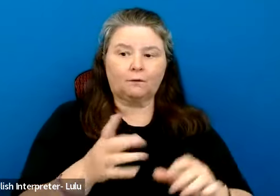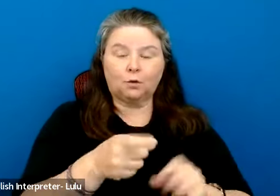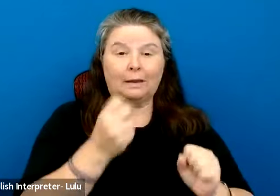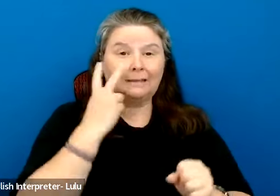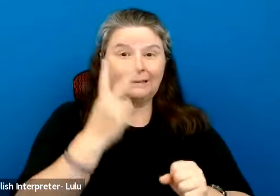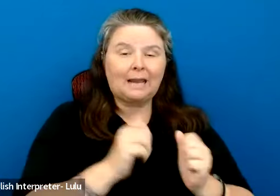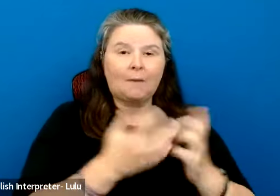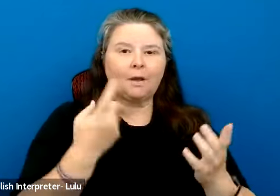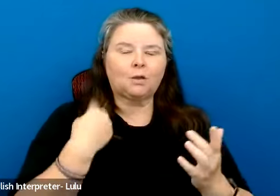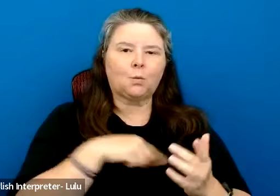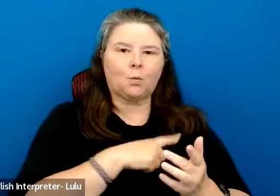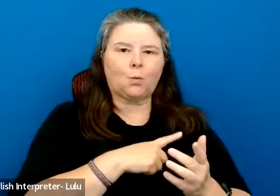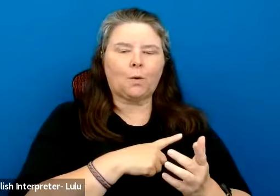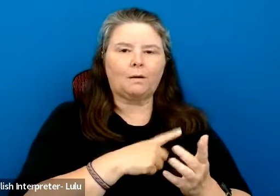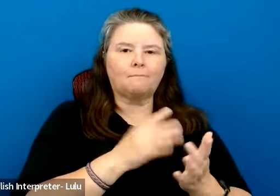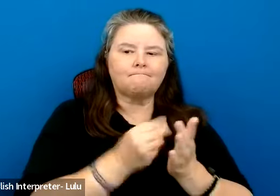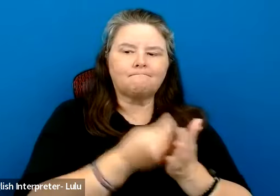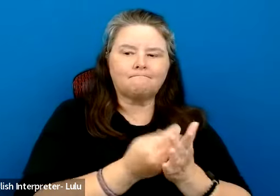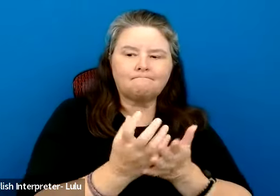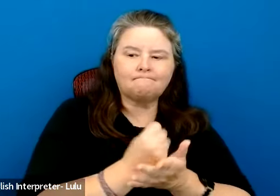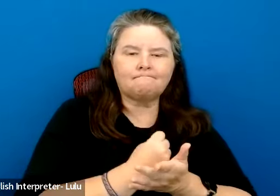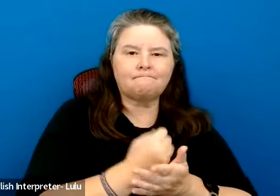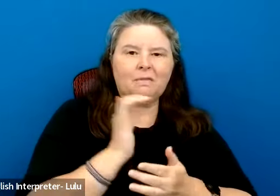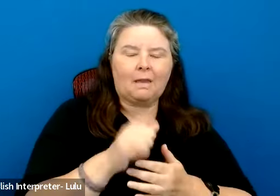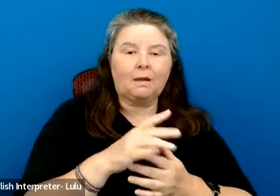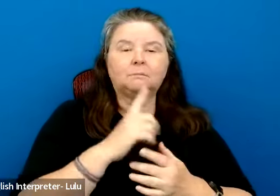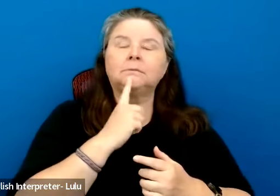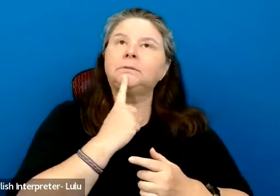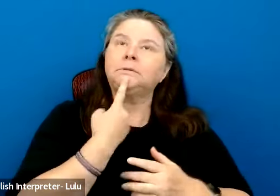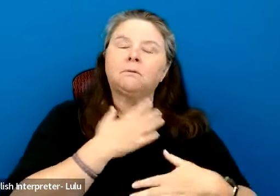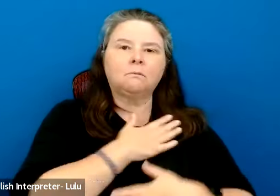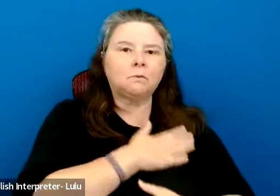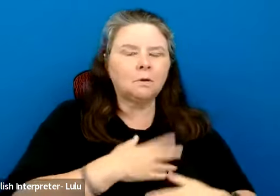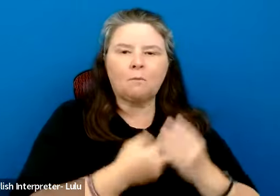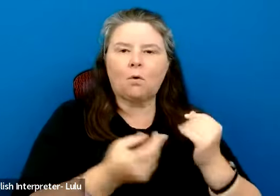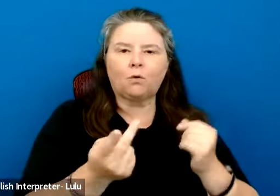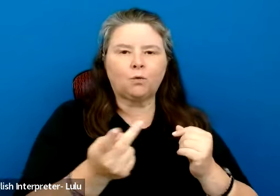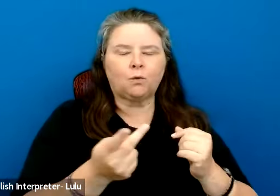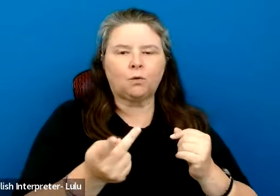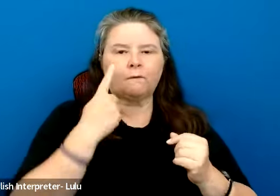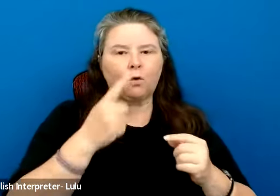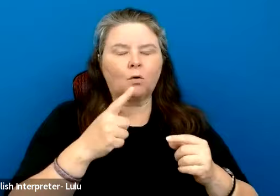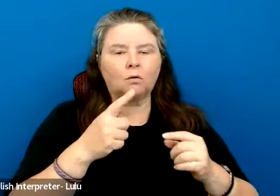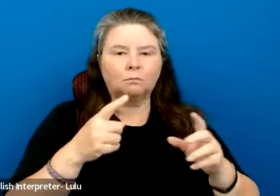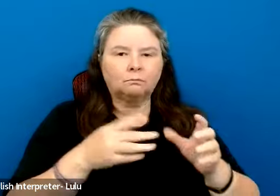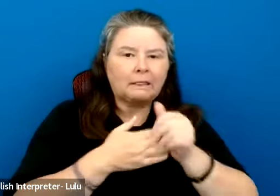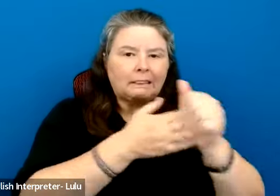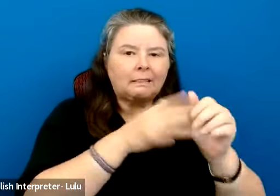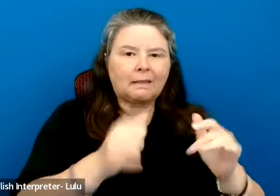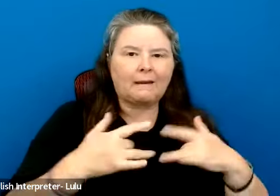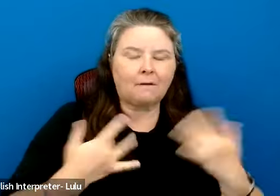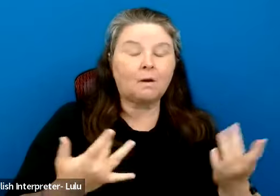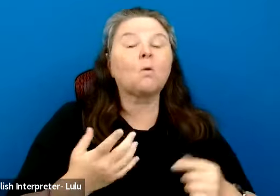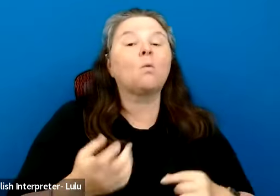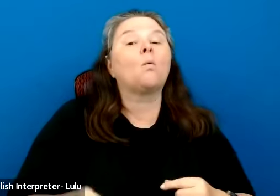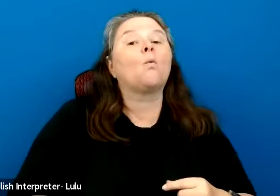how much we generated there. Sincere appreciation to both of you ladies for spearheading that event. One of